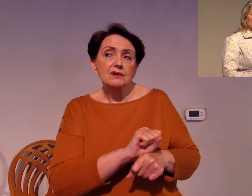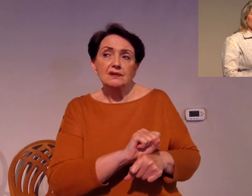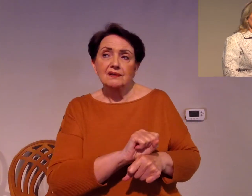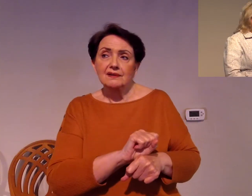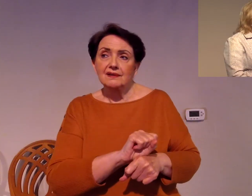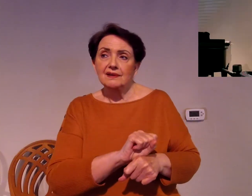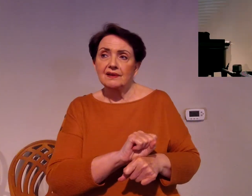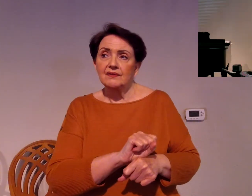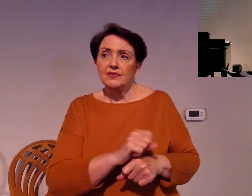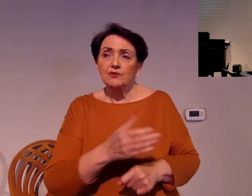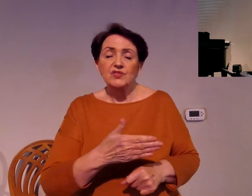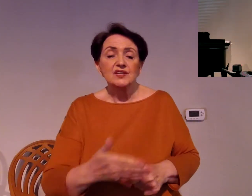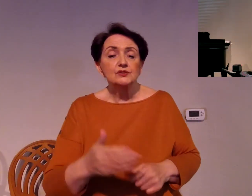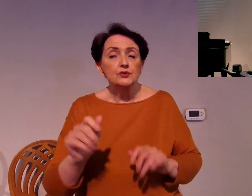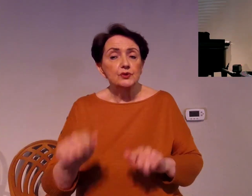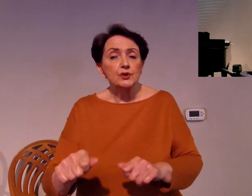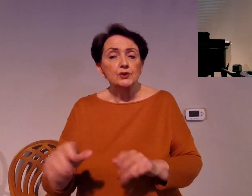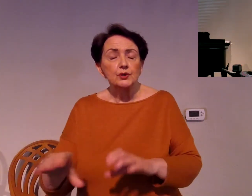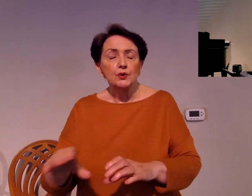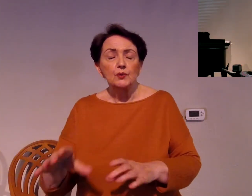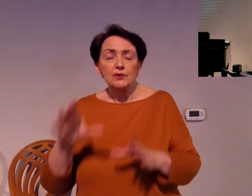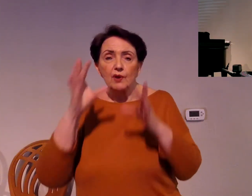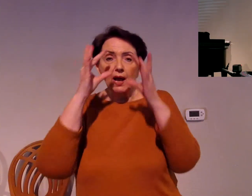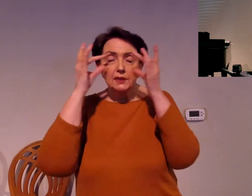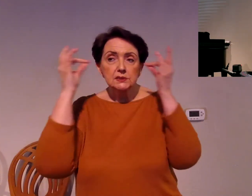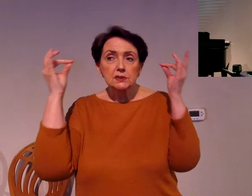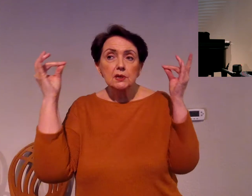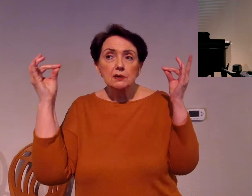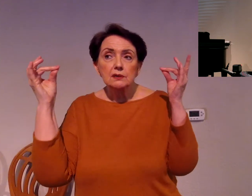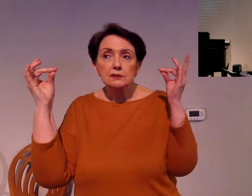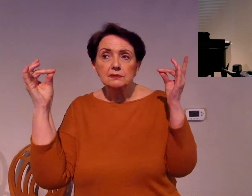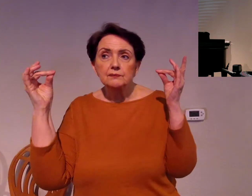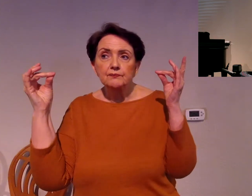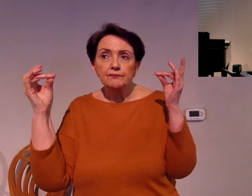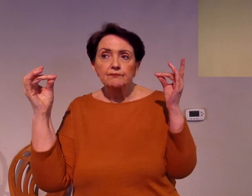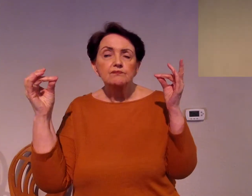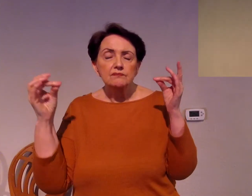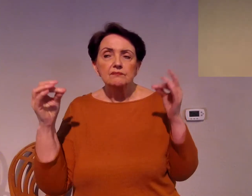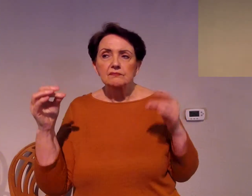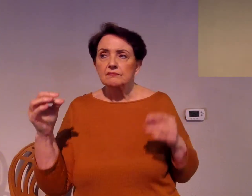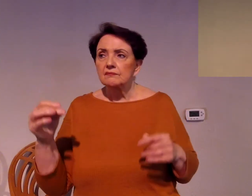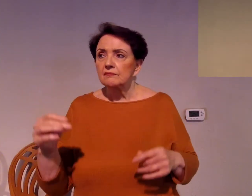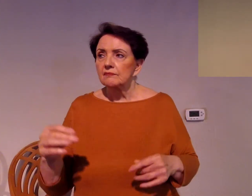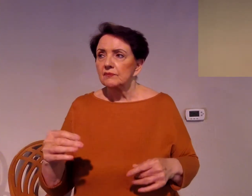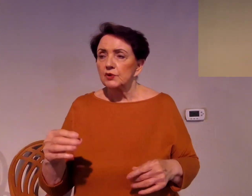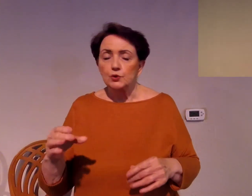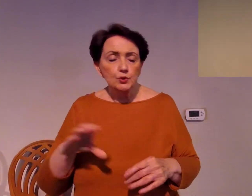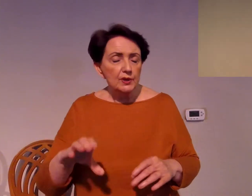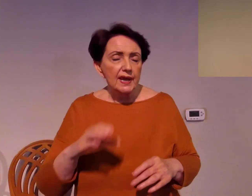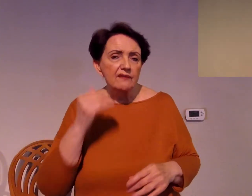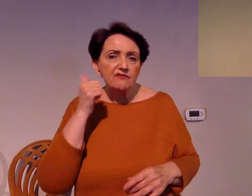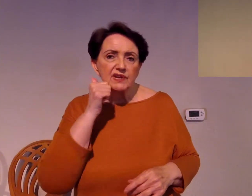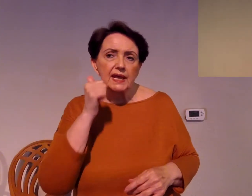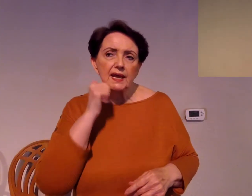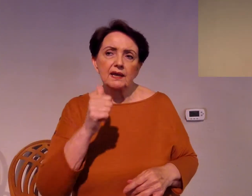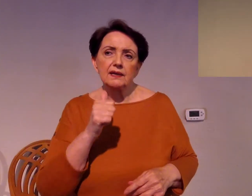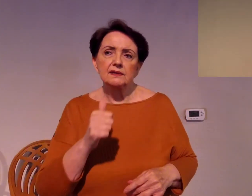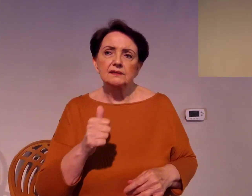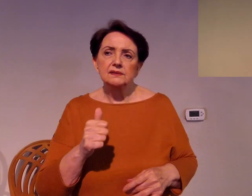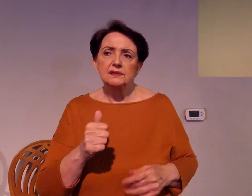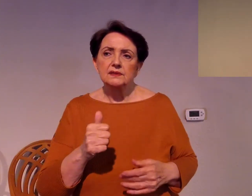and there are things that you could do with your eyes closed because you're good at it and you do it every day, but there's